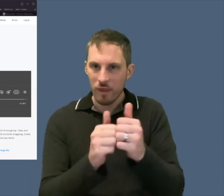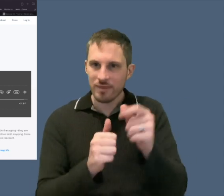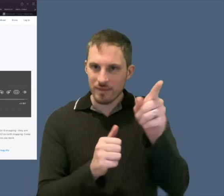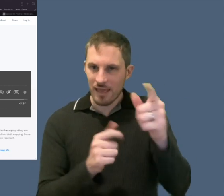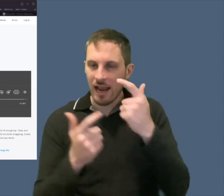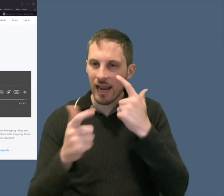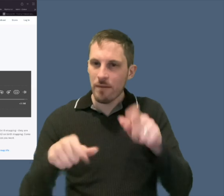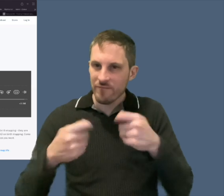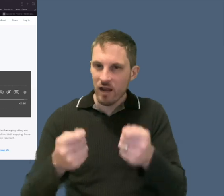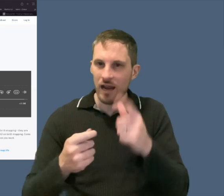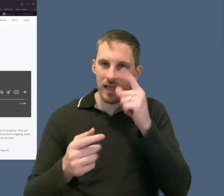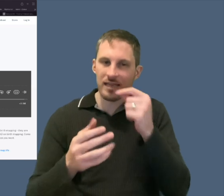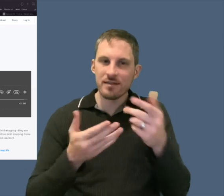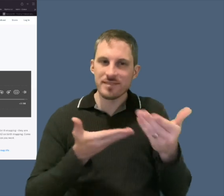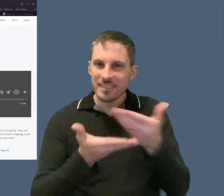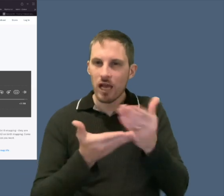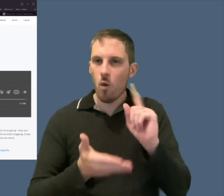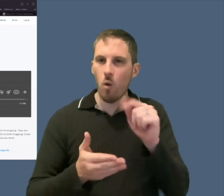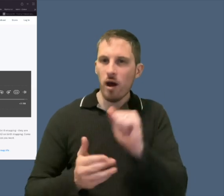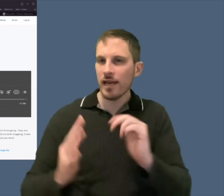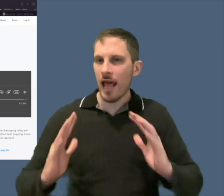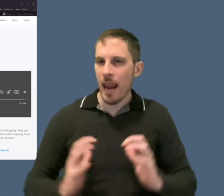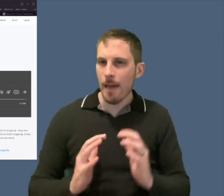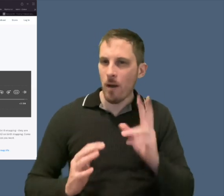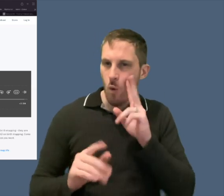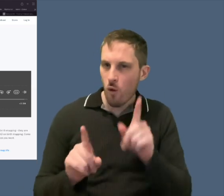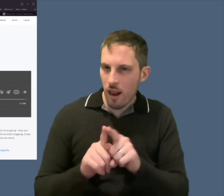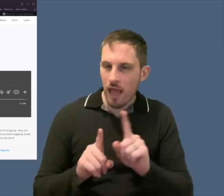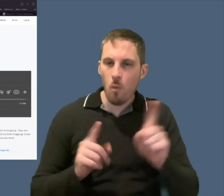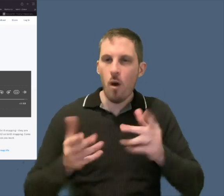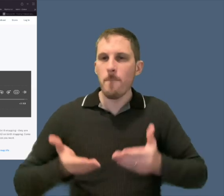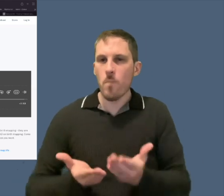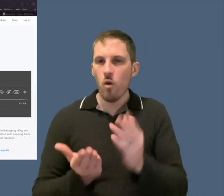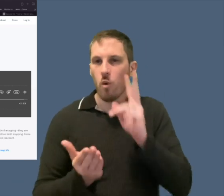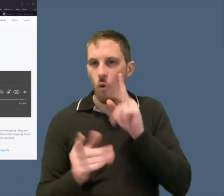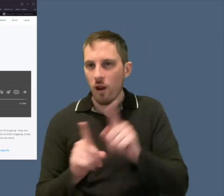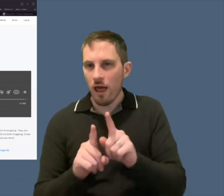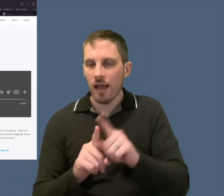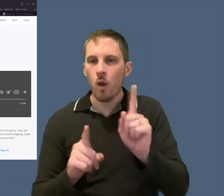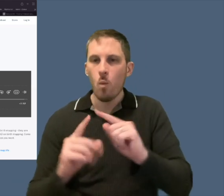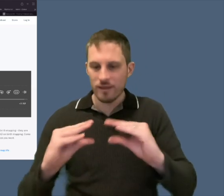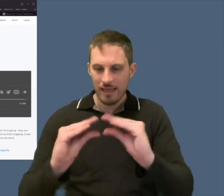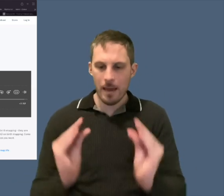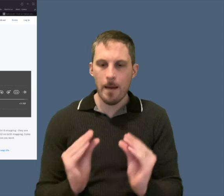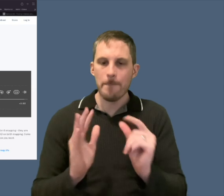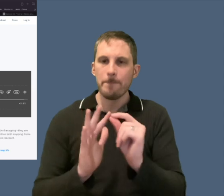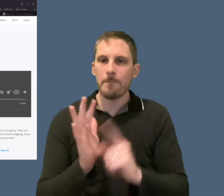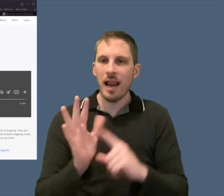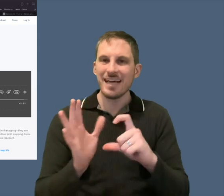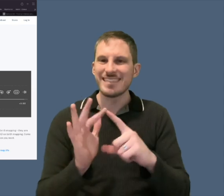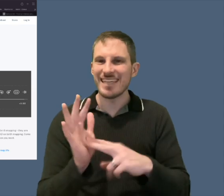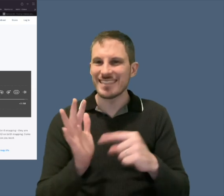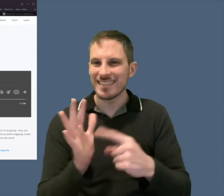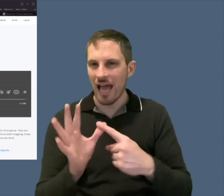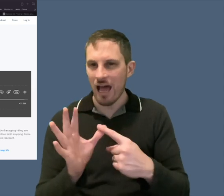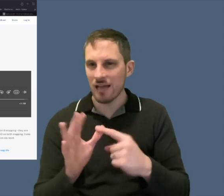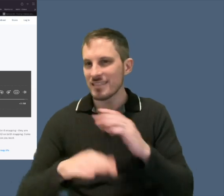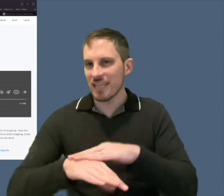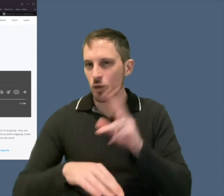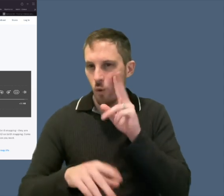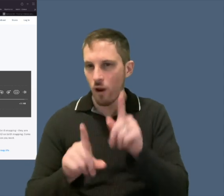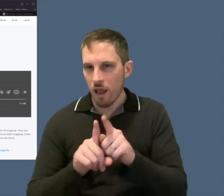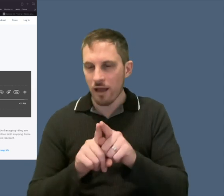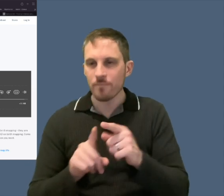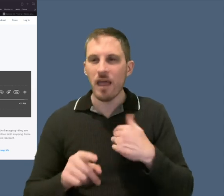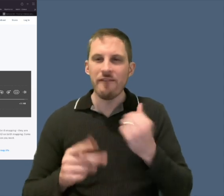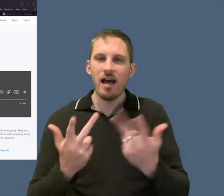discuss what labour will look like, what birth will look like, what the placenta stage will look like. But I do have a link in that